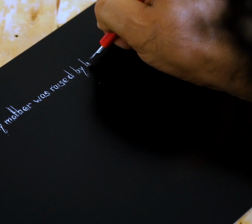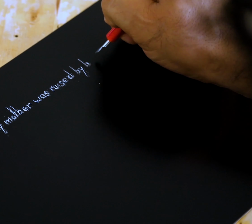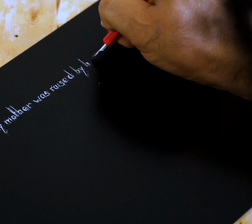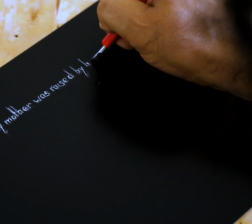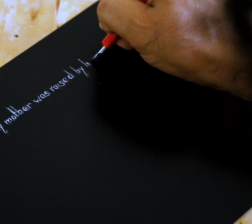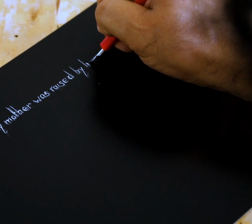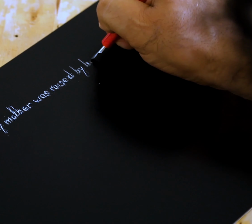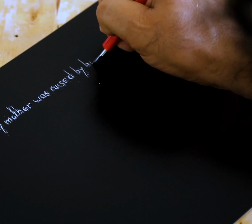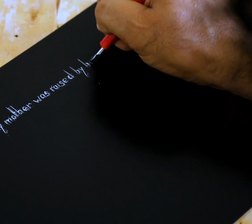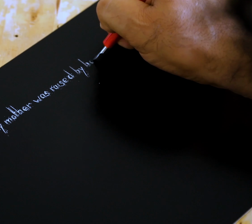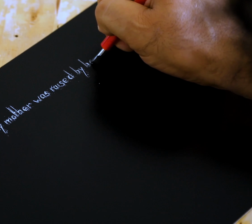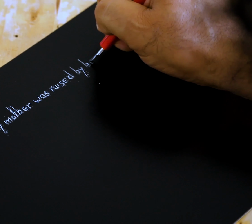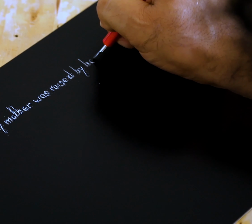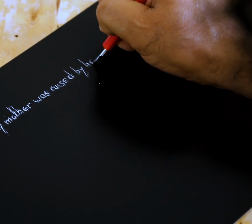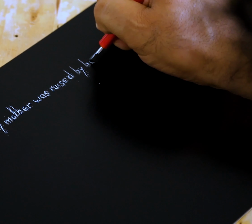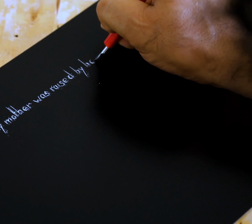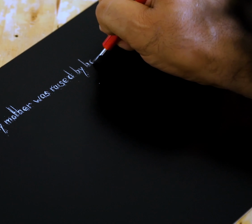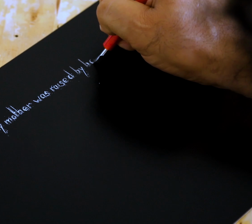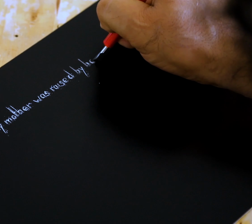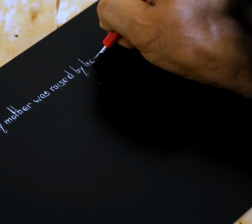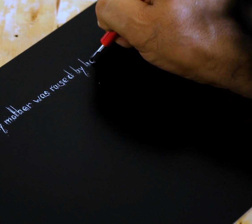This tea It's hard to you out